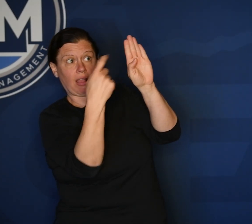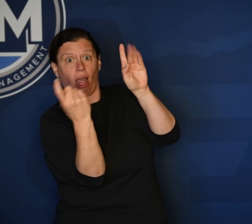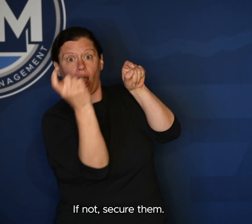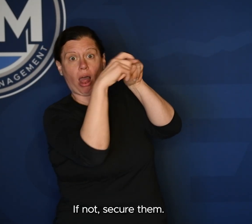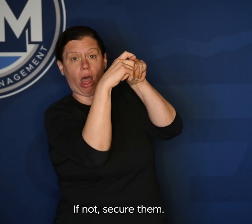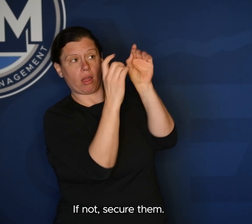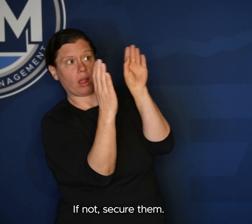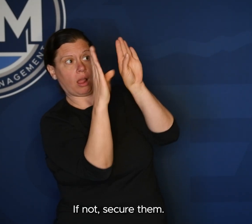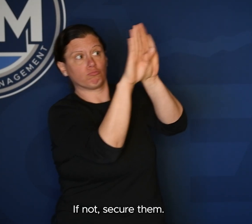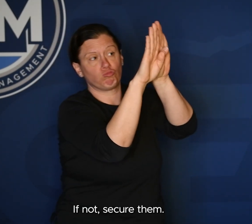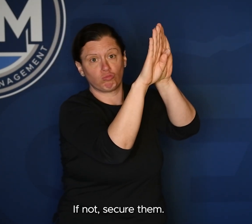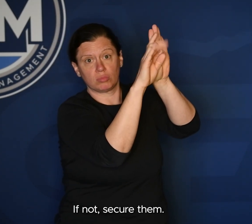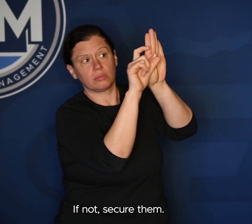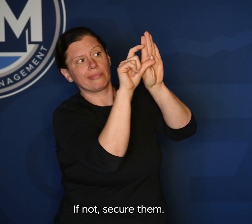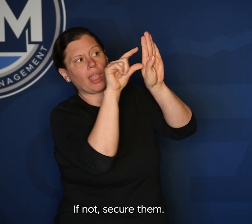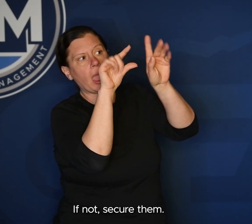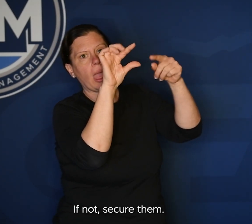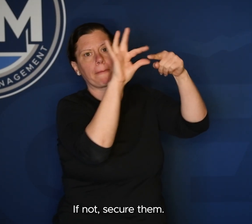If not, secure them.